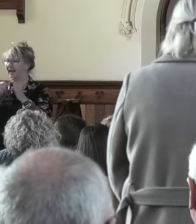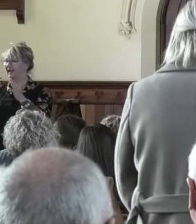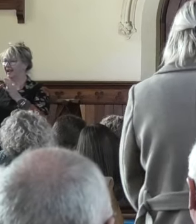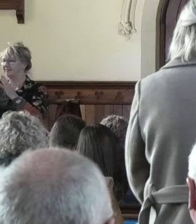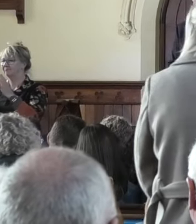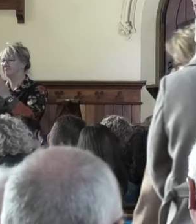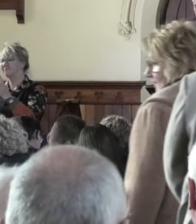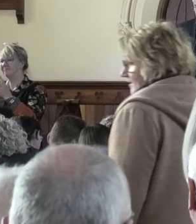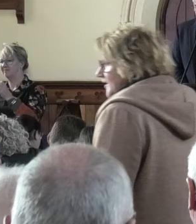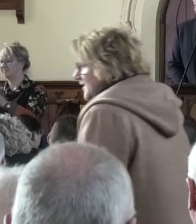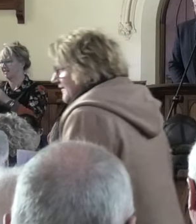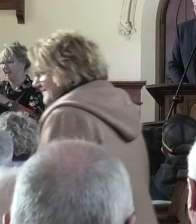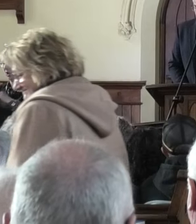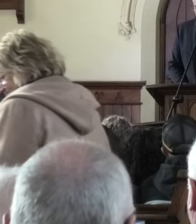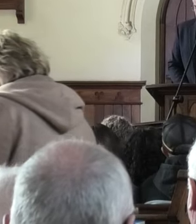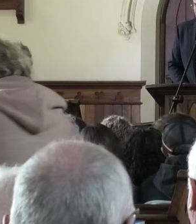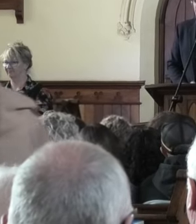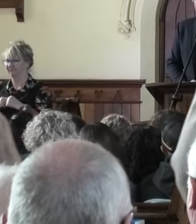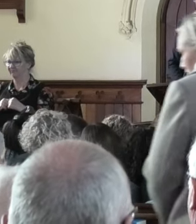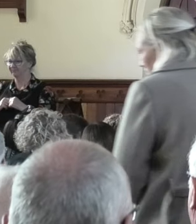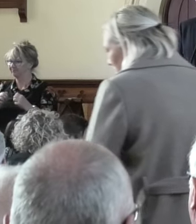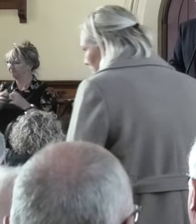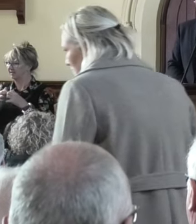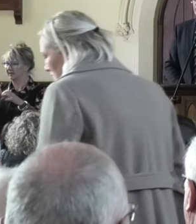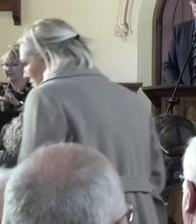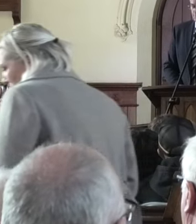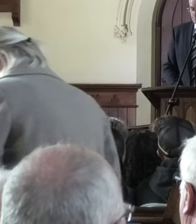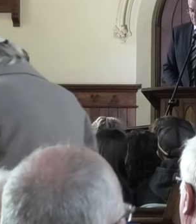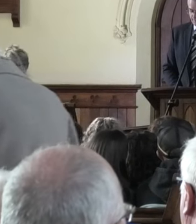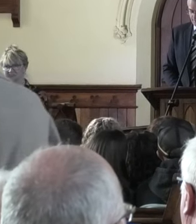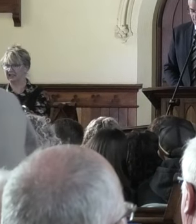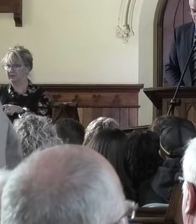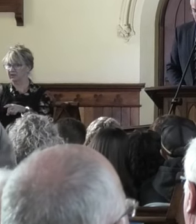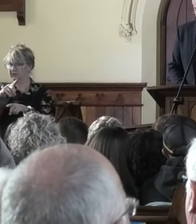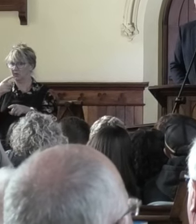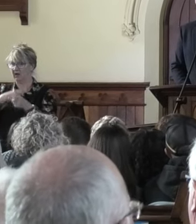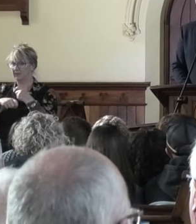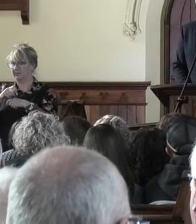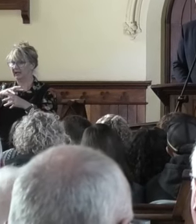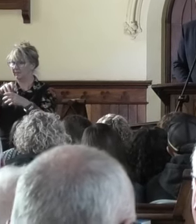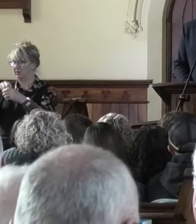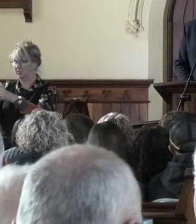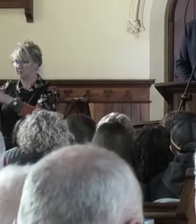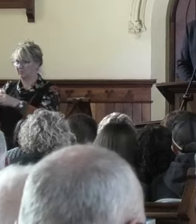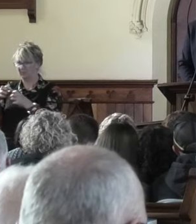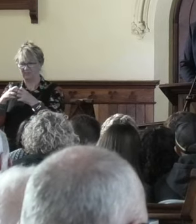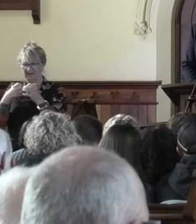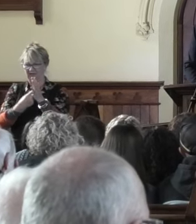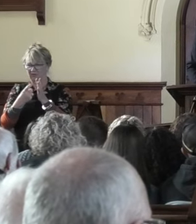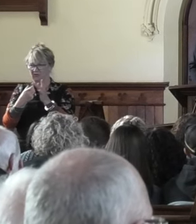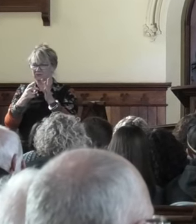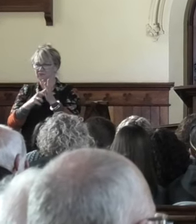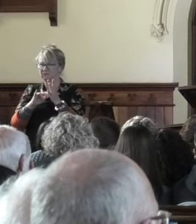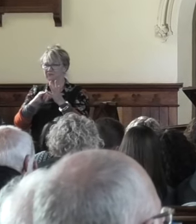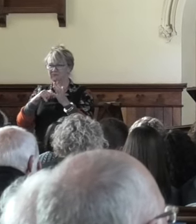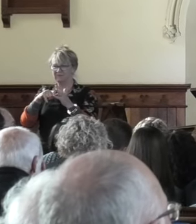home. In the years that they were part of the church, like many of you, I became embroiled in more than one of Rinska's areas of